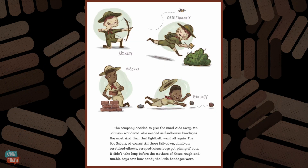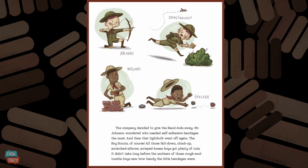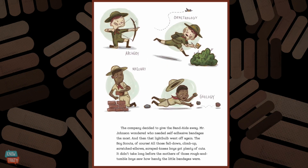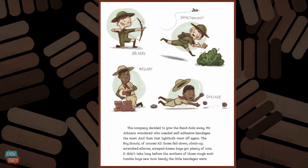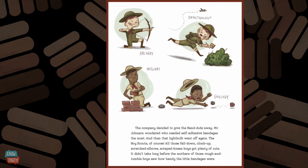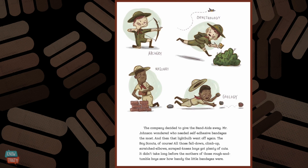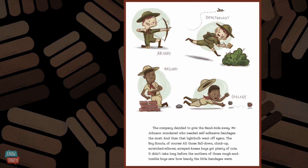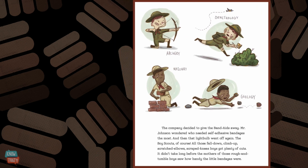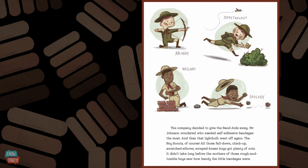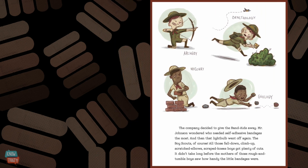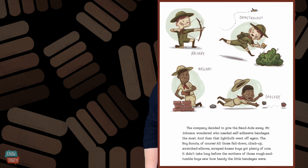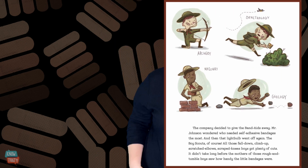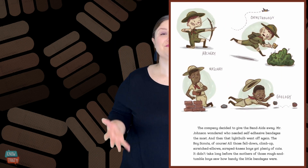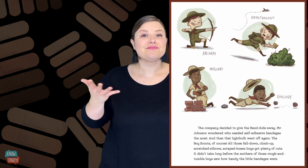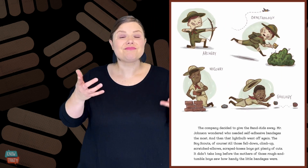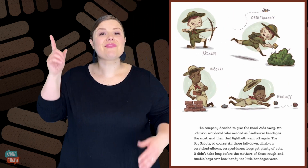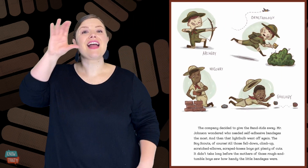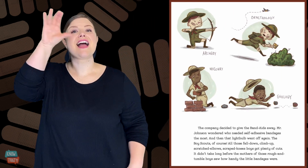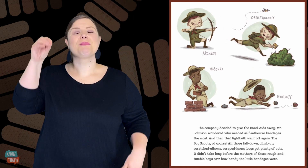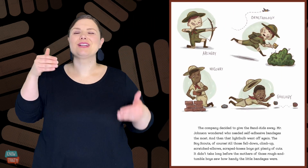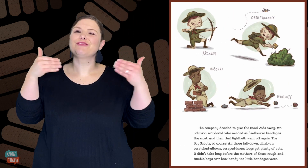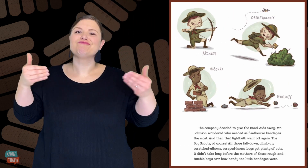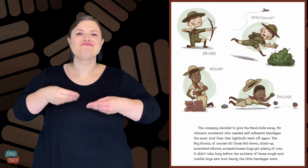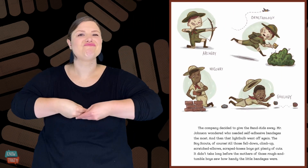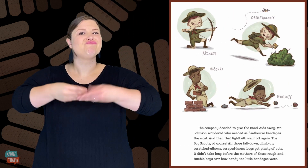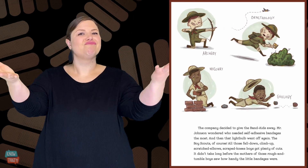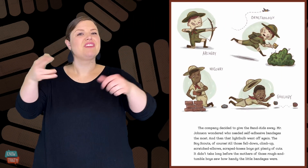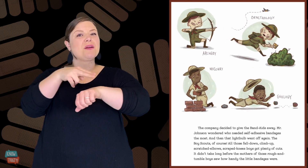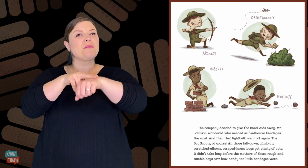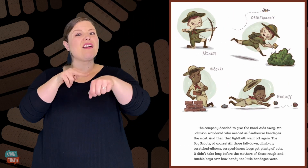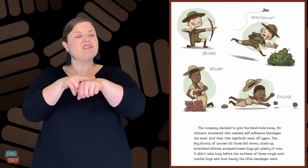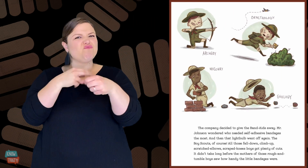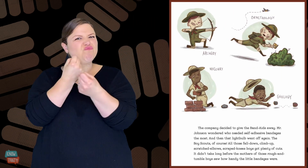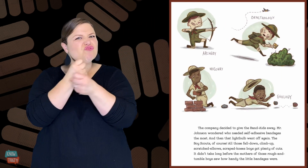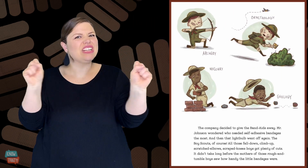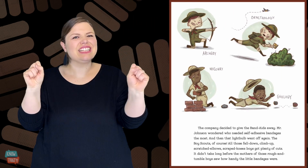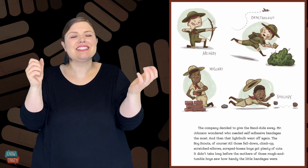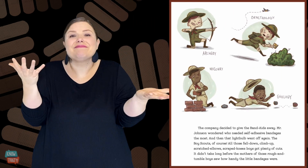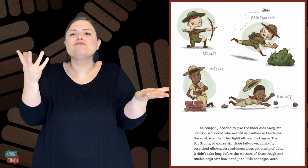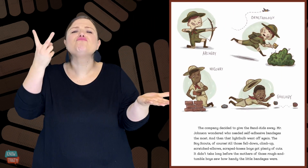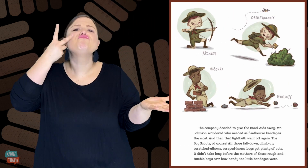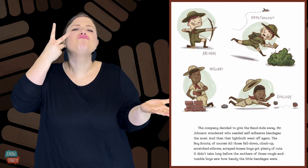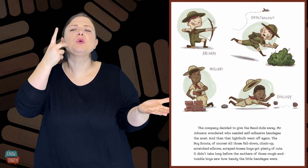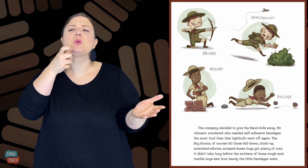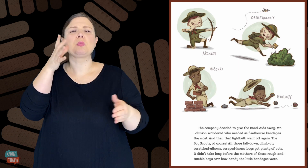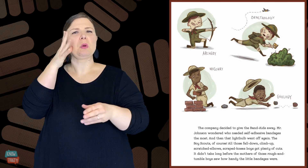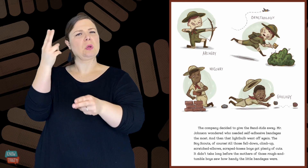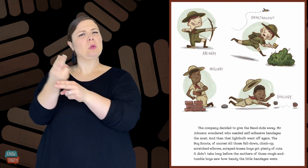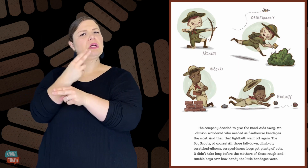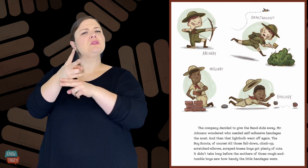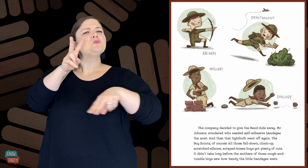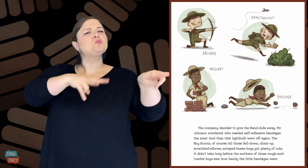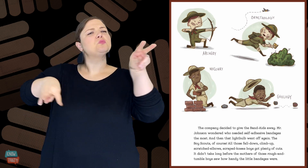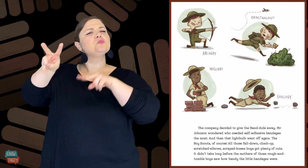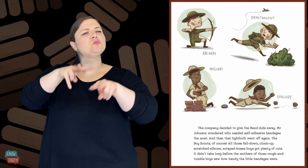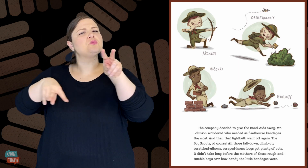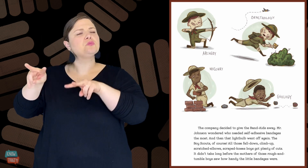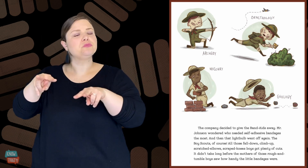genius. The company decided to give the Band-Aids away. Mr. Johnson wondered who needed